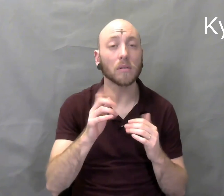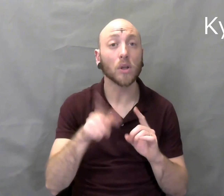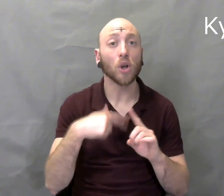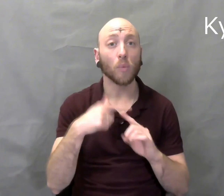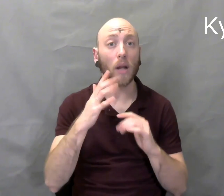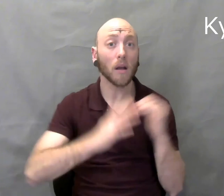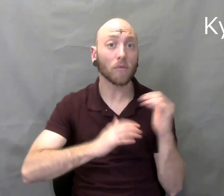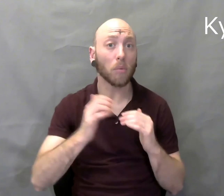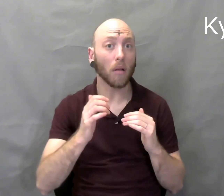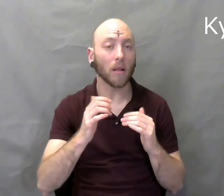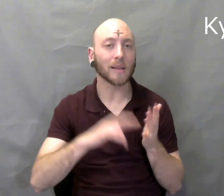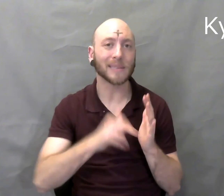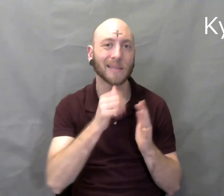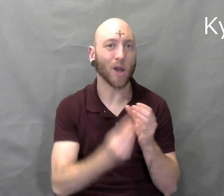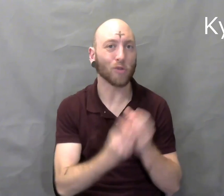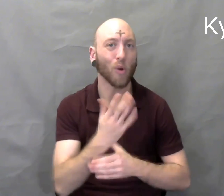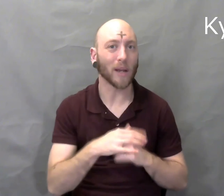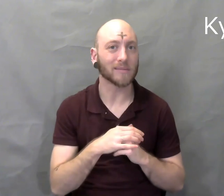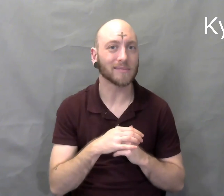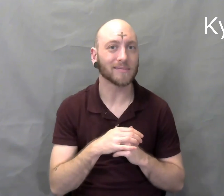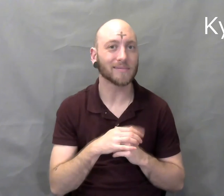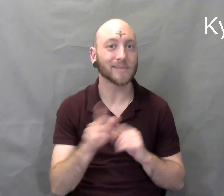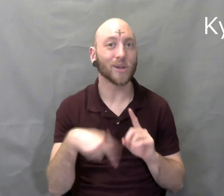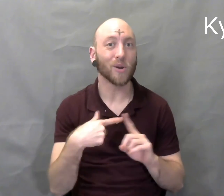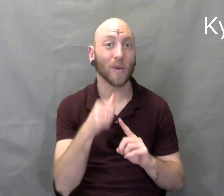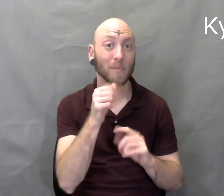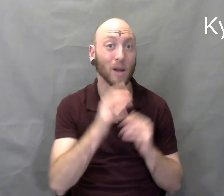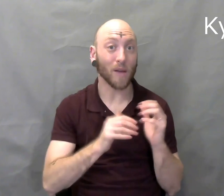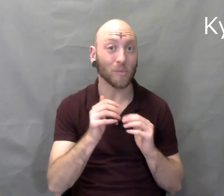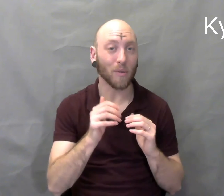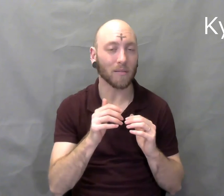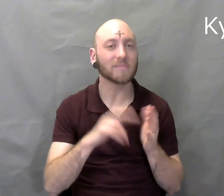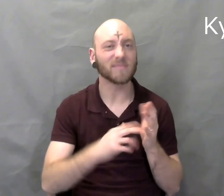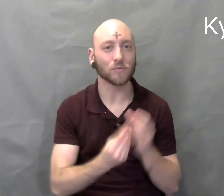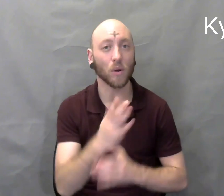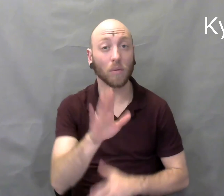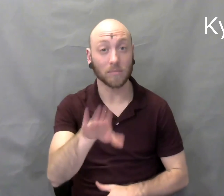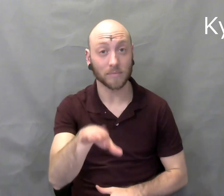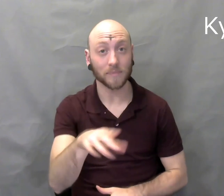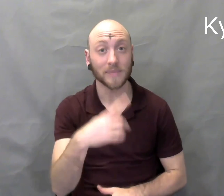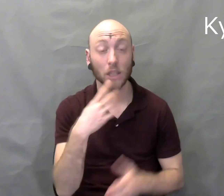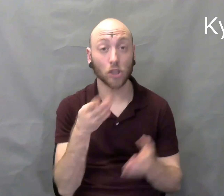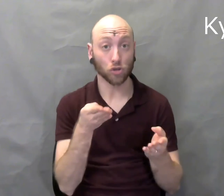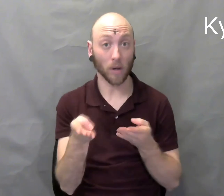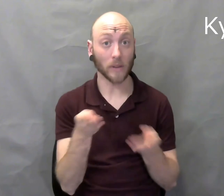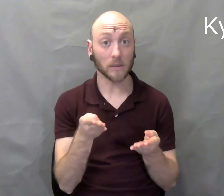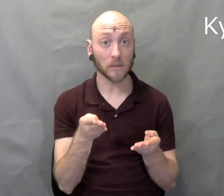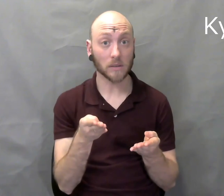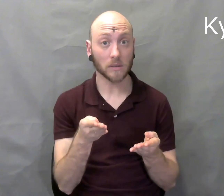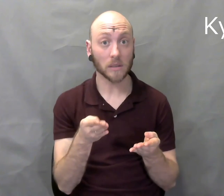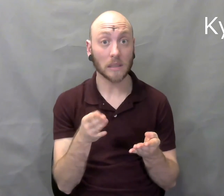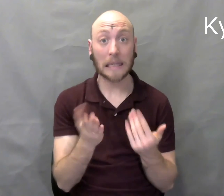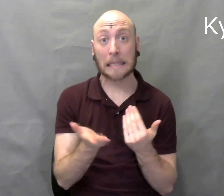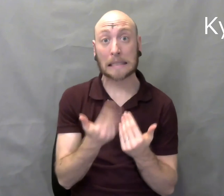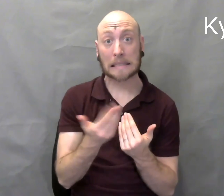when I'm uncomfortable, I'm growing. And he also said service work should be inconvenient. And if it's not inconvenient, you're not